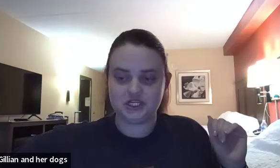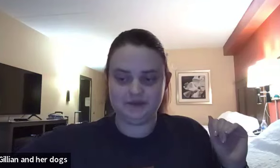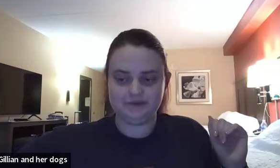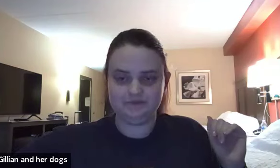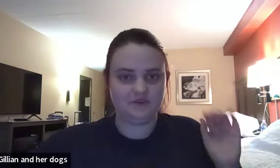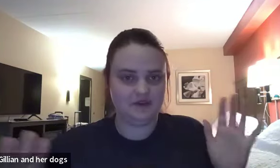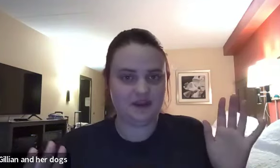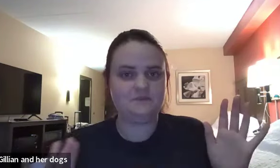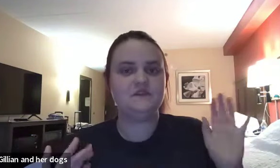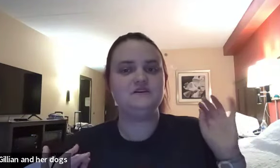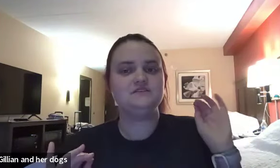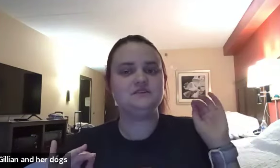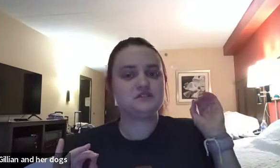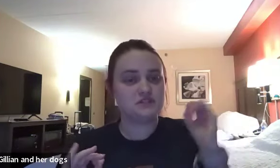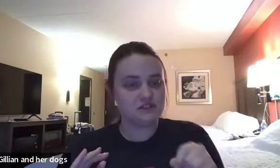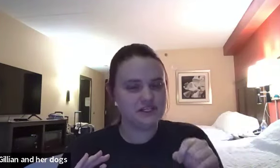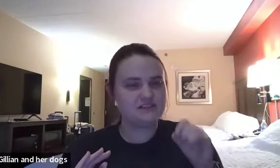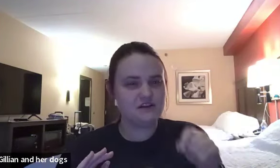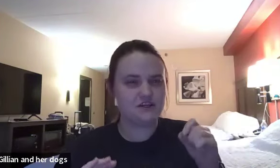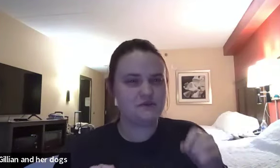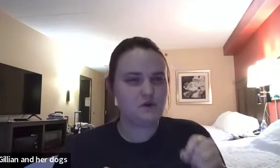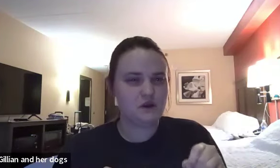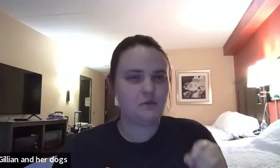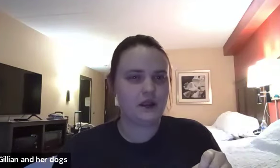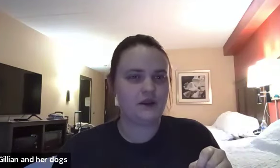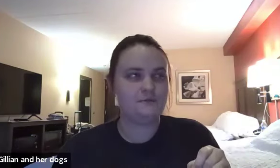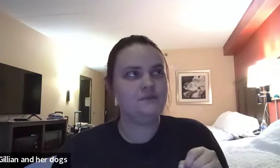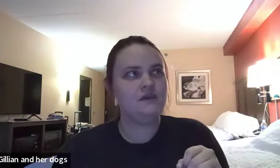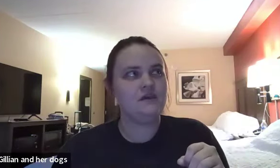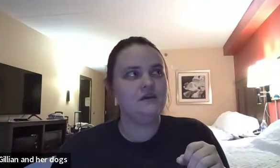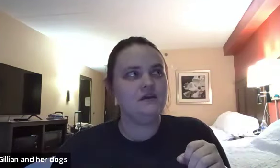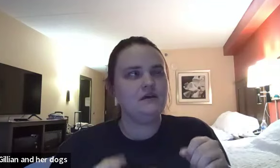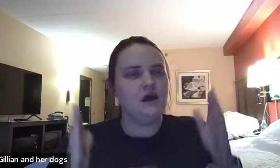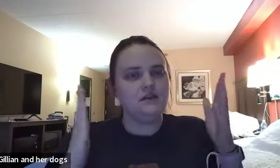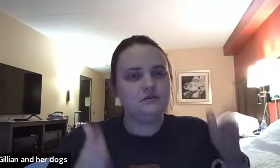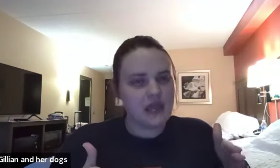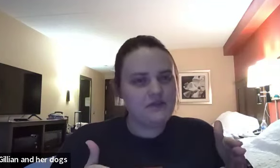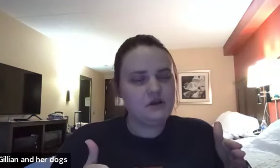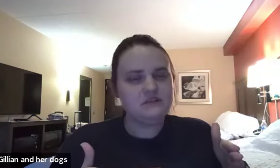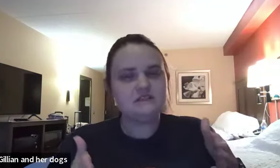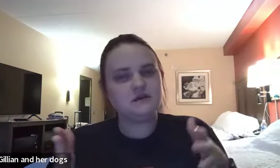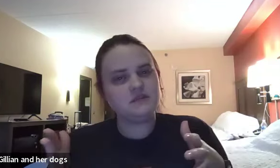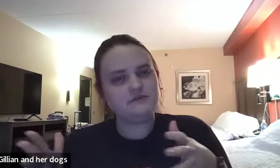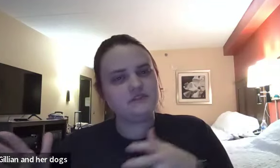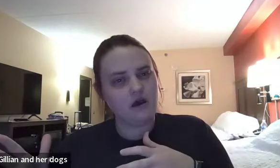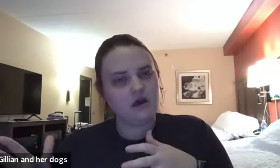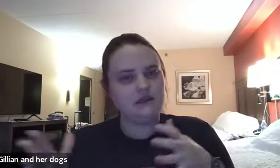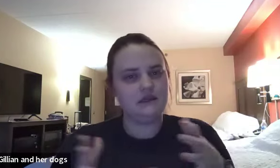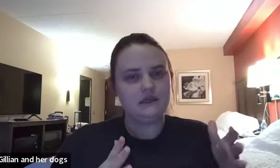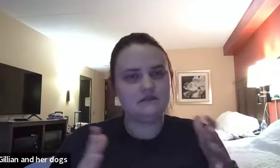Surgeon. Okay. So a surgeon is also going to be one where you can add the person, sometimes not. Again,